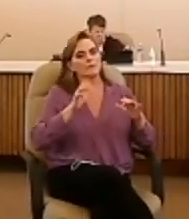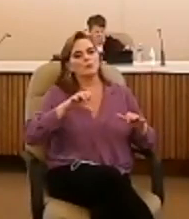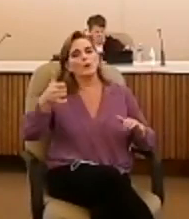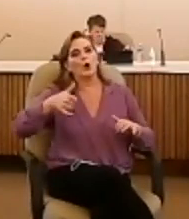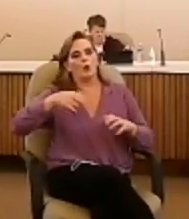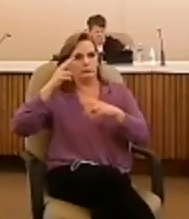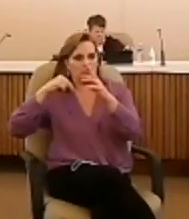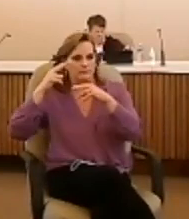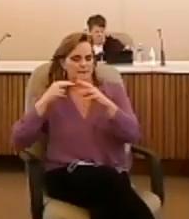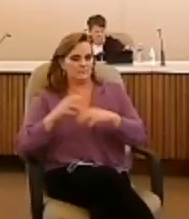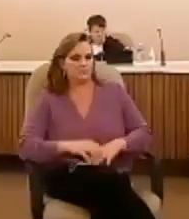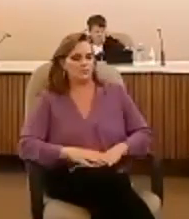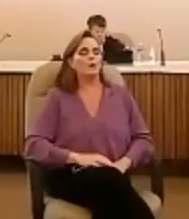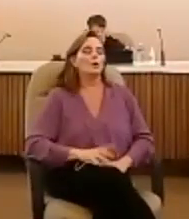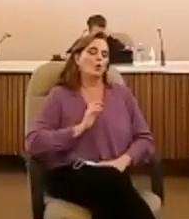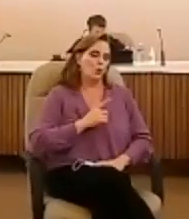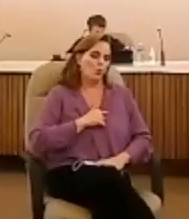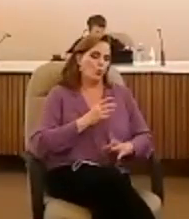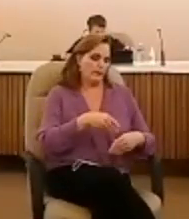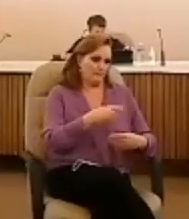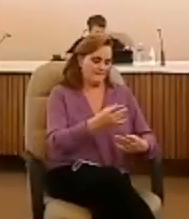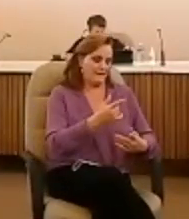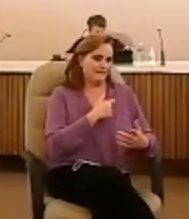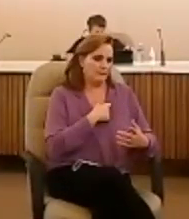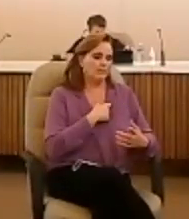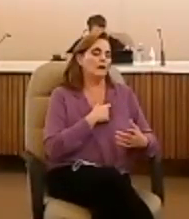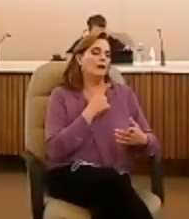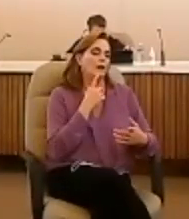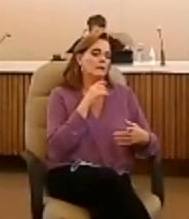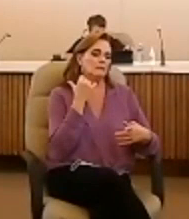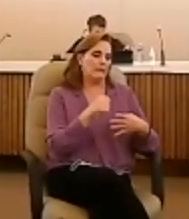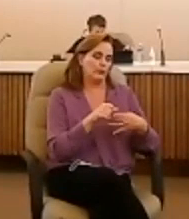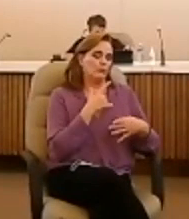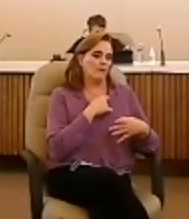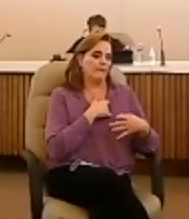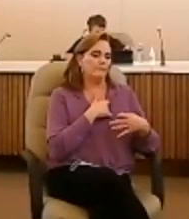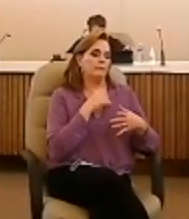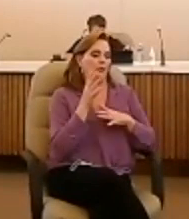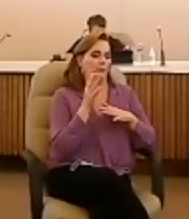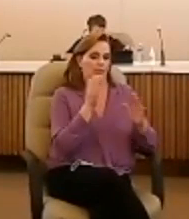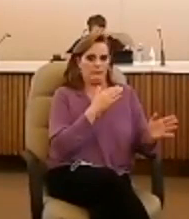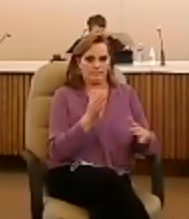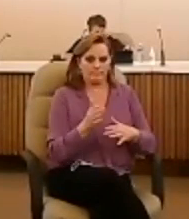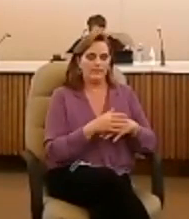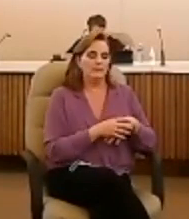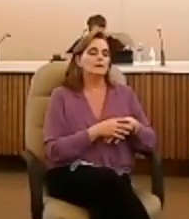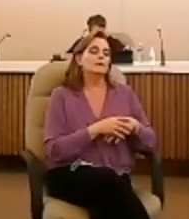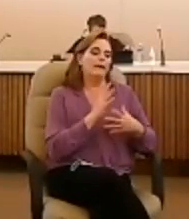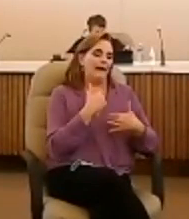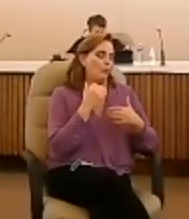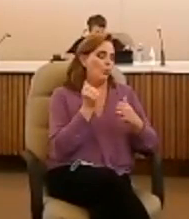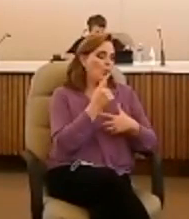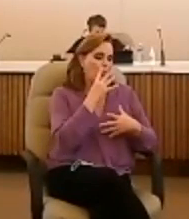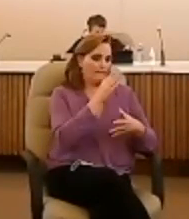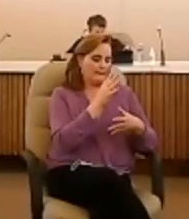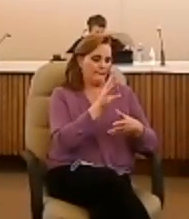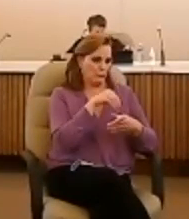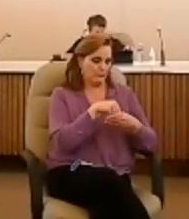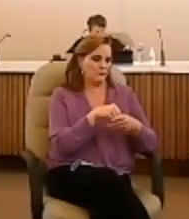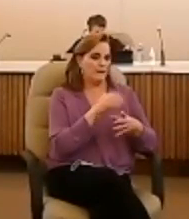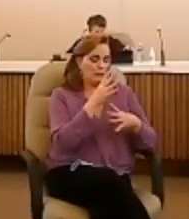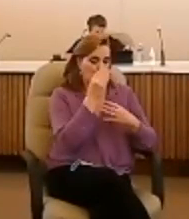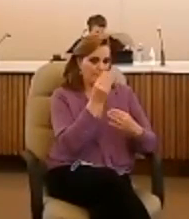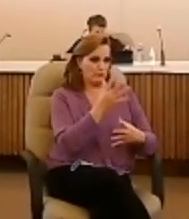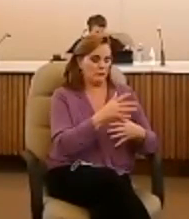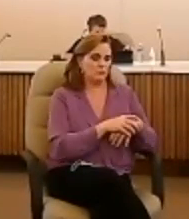We did provide a letter of intent with the application. It included all the information on all the factors that the board needs to consider. So